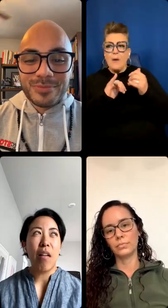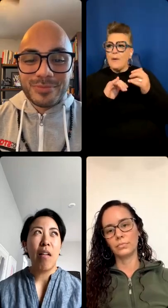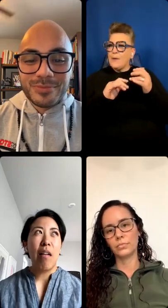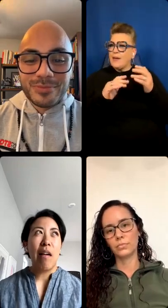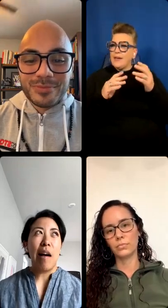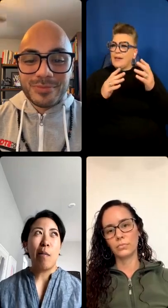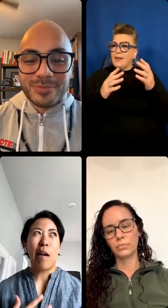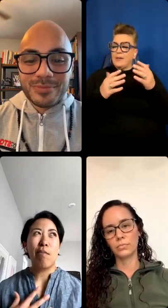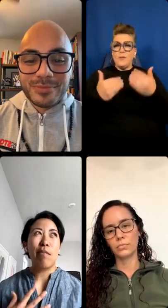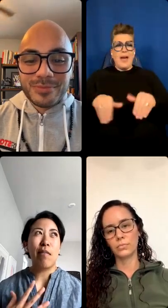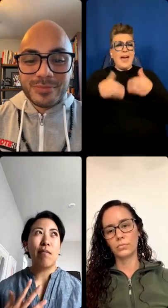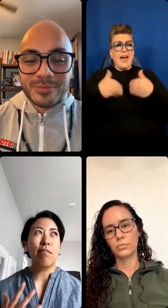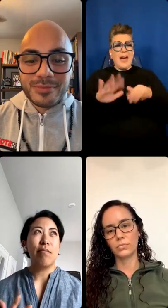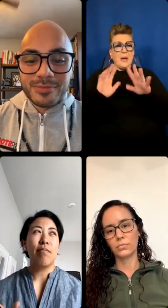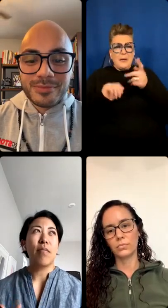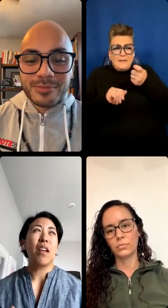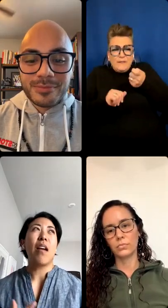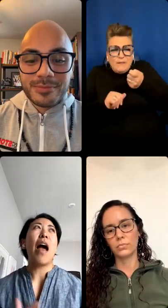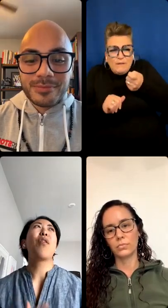few